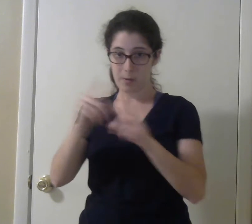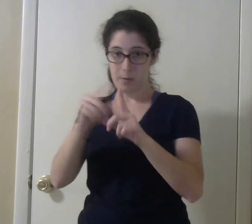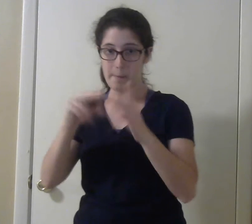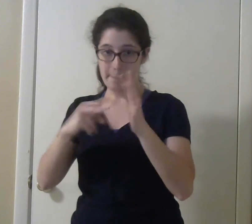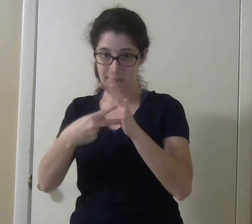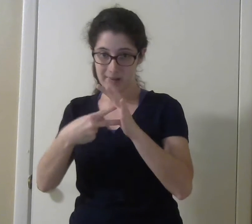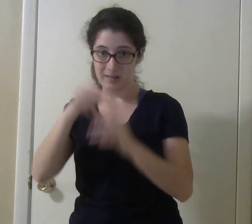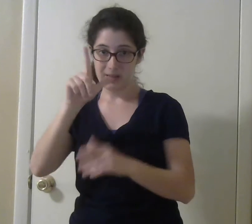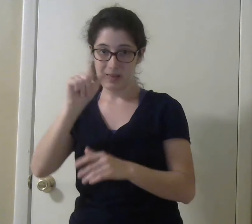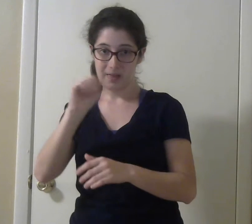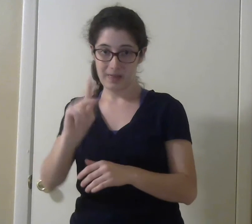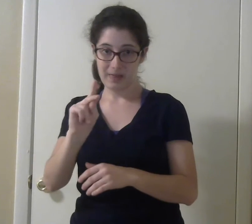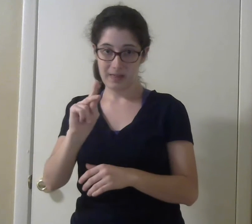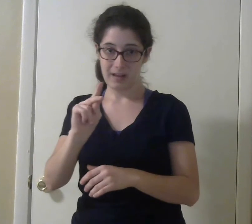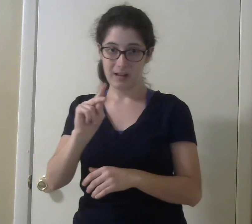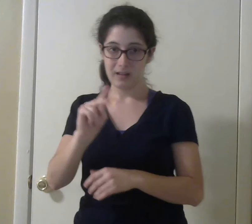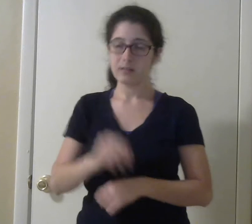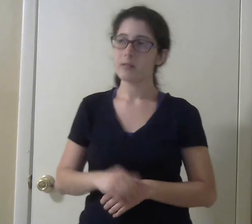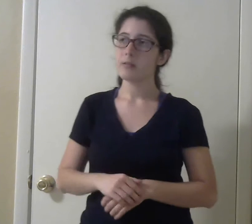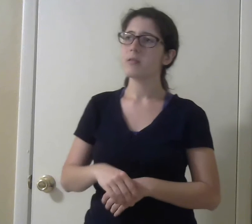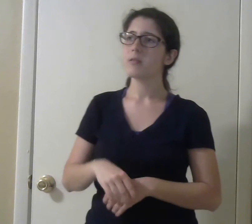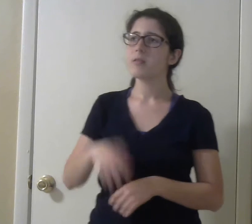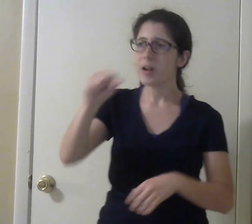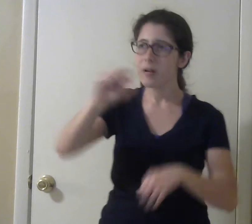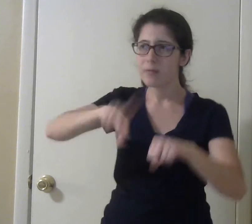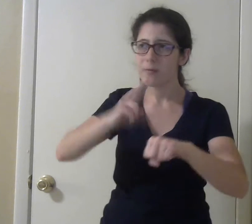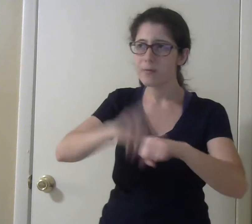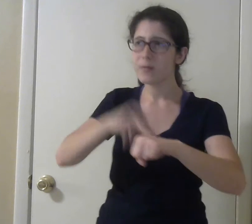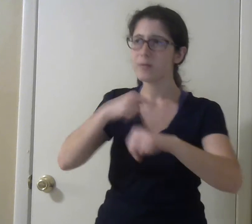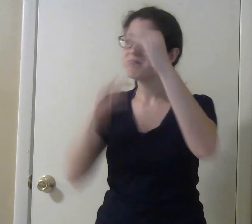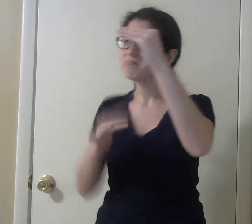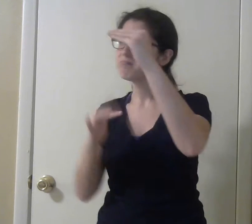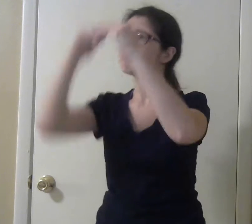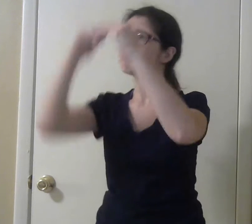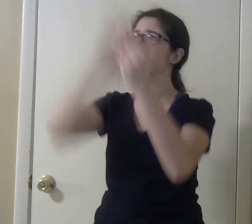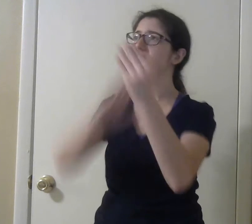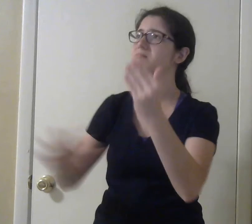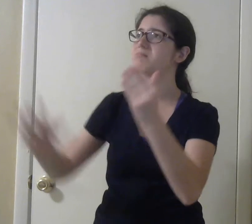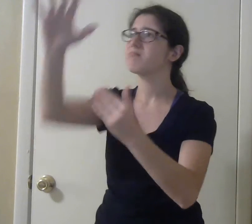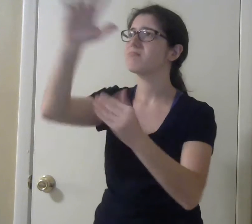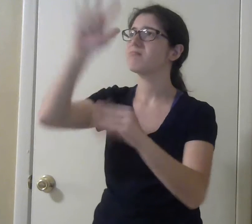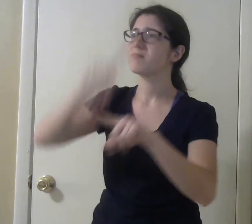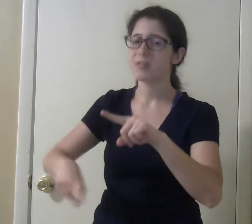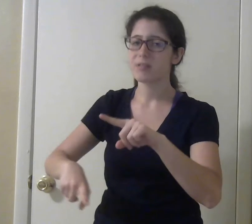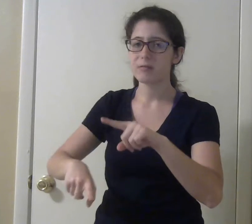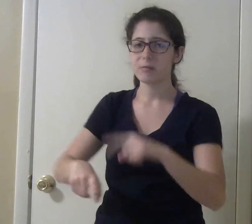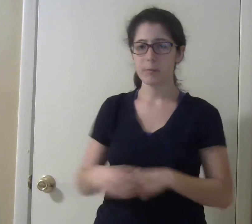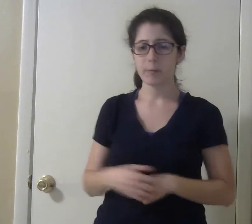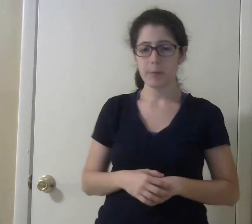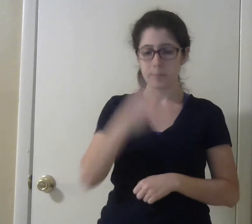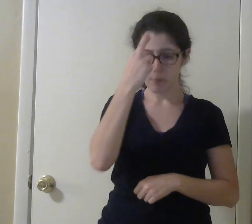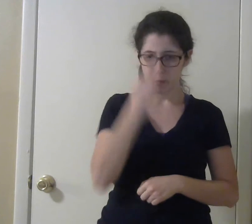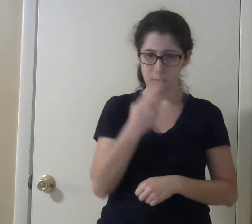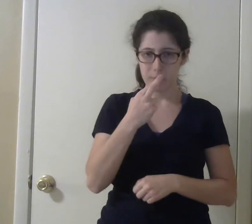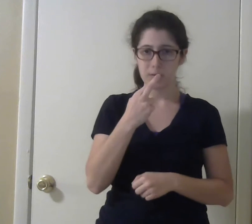not supposed to be as glorious as God is. Well, lacking in the sense of Romans 1:23, probably, where it says